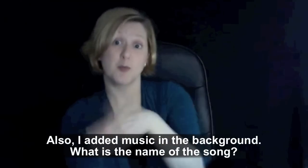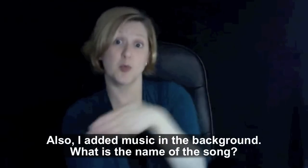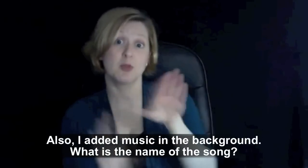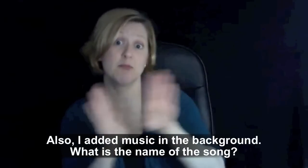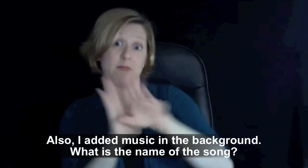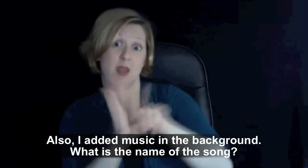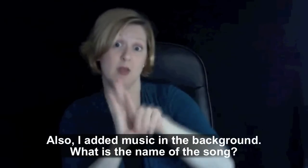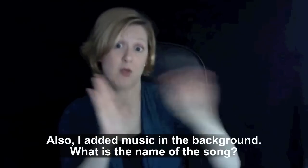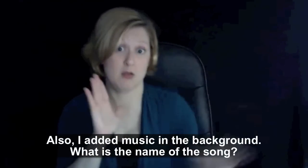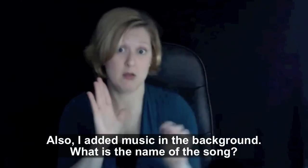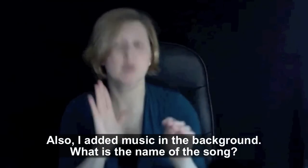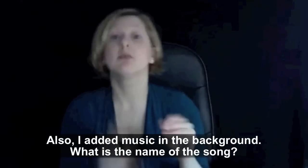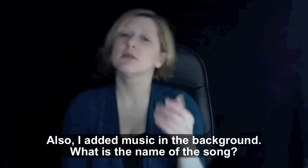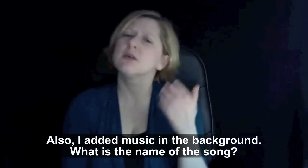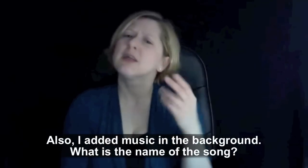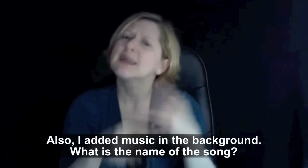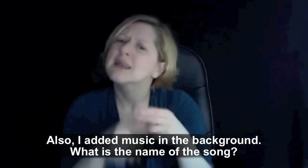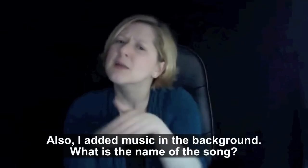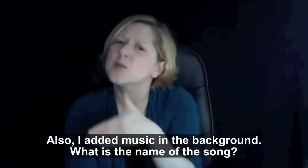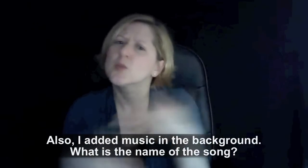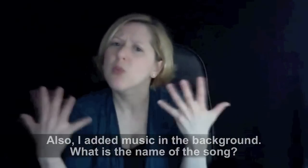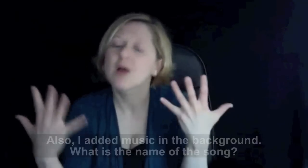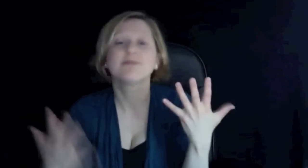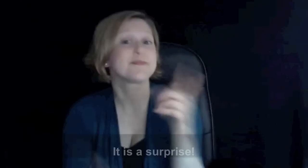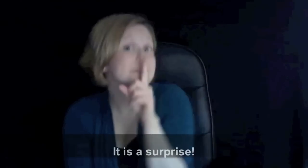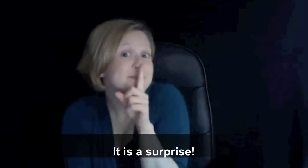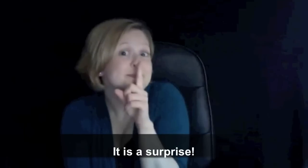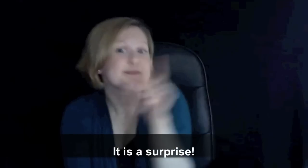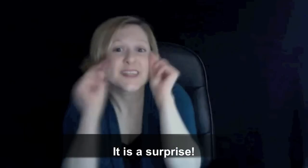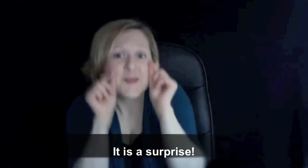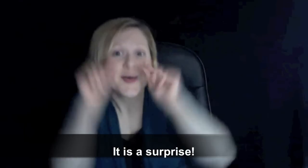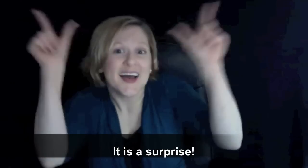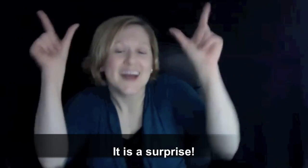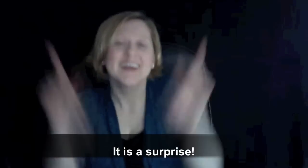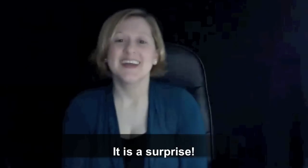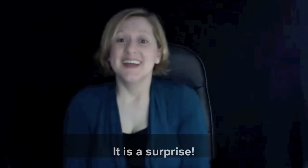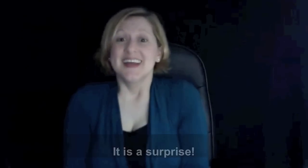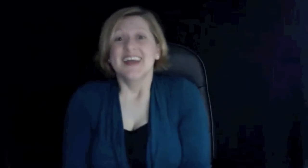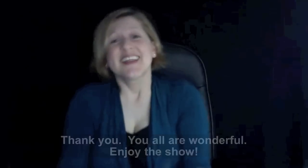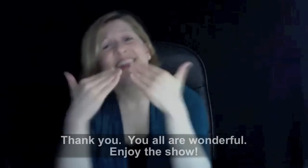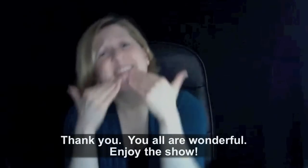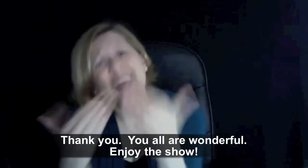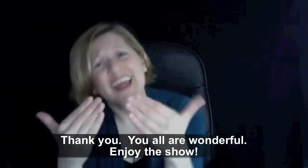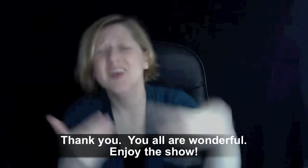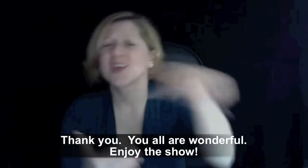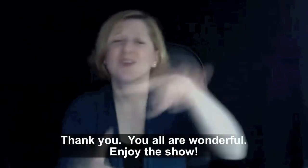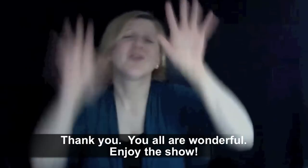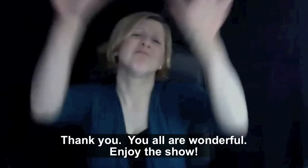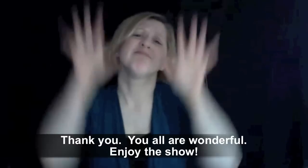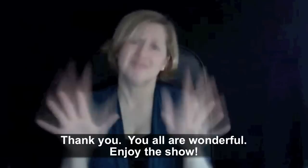Also, I added music in the background. What is the name of the song? It's a surprise. Thank you. You all